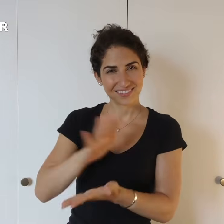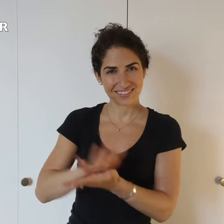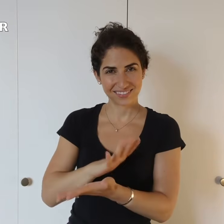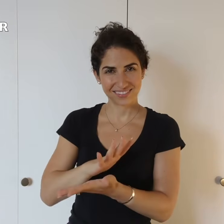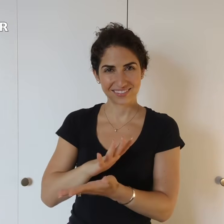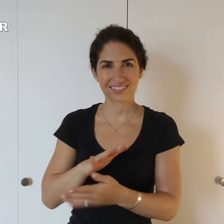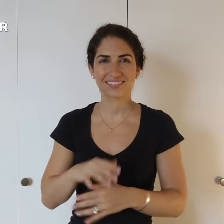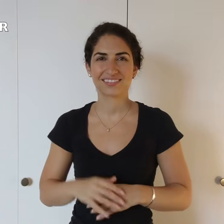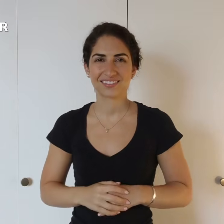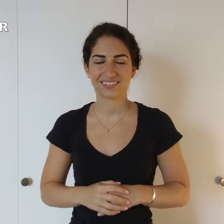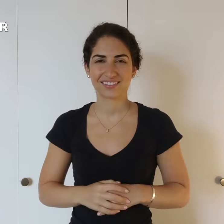paper.